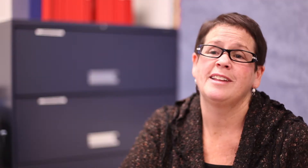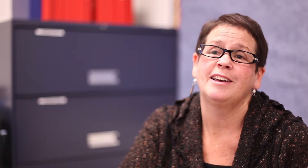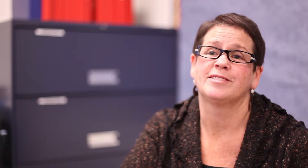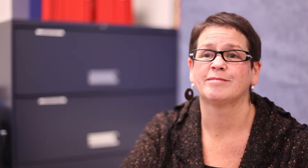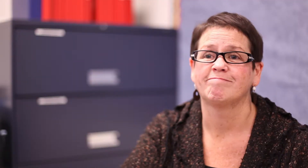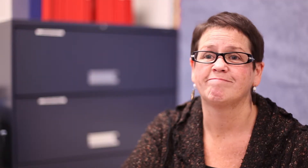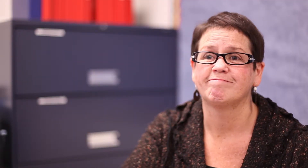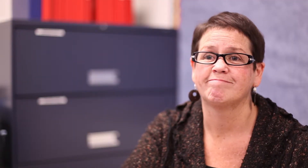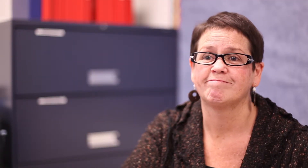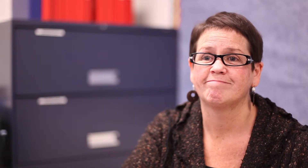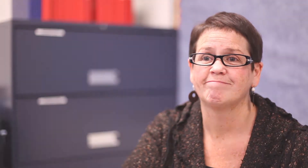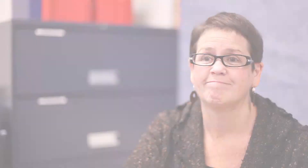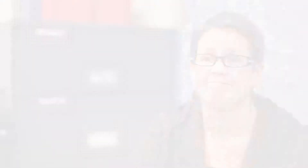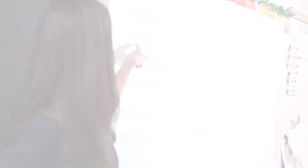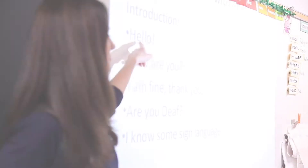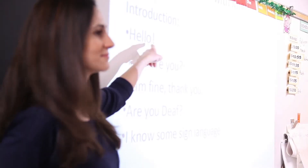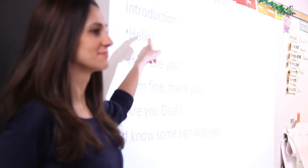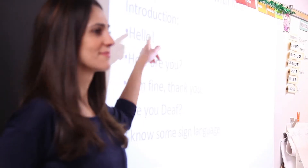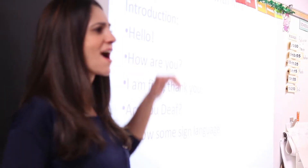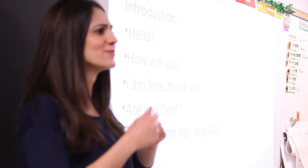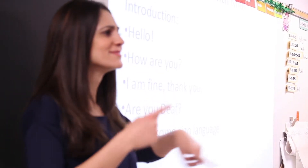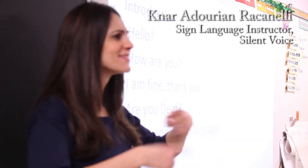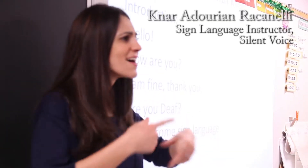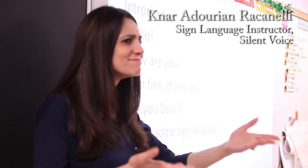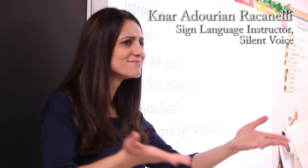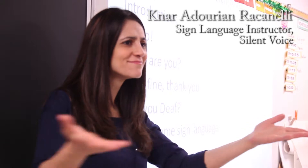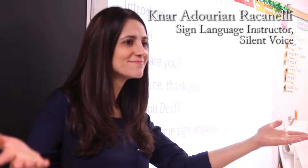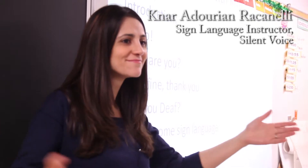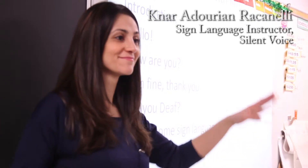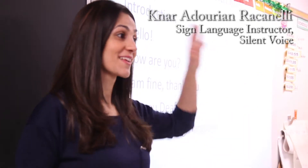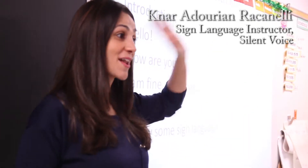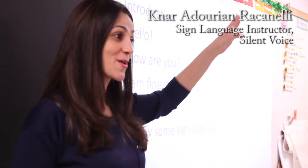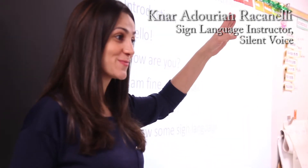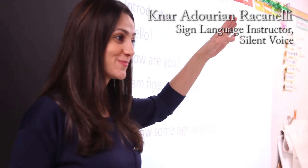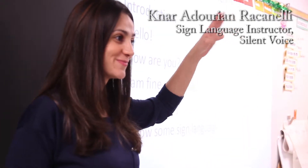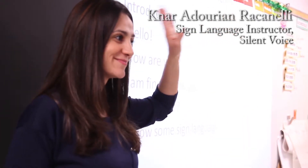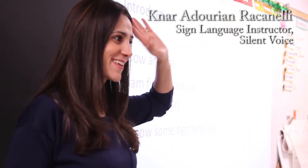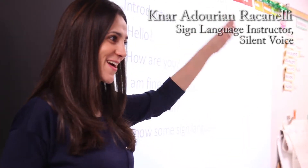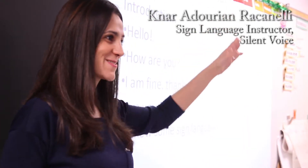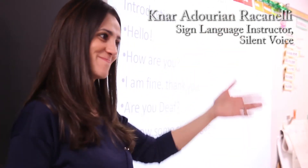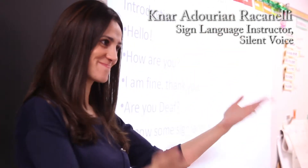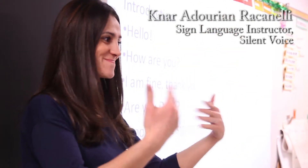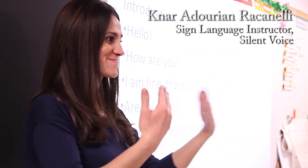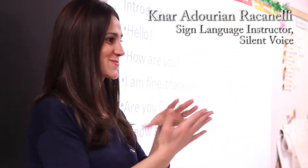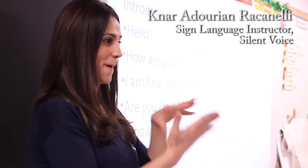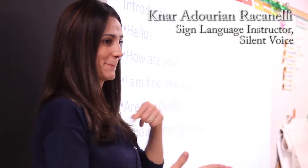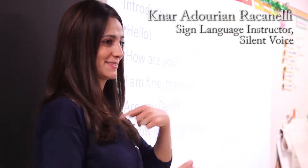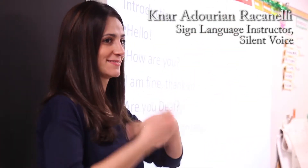lives. How would you sign this? like this. Hello. Everybody copy